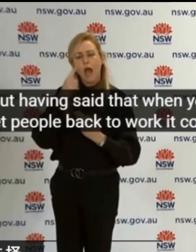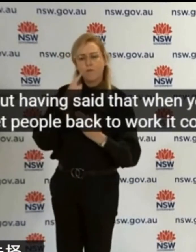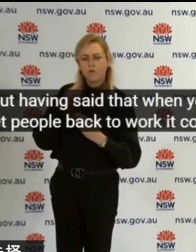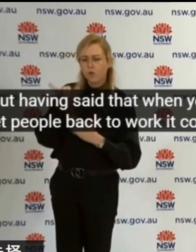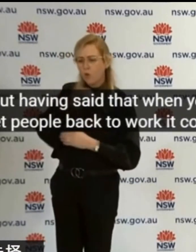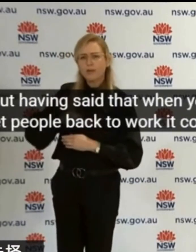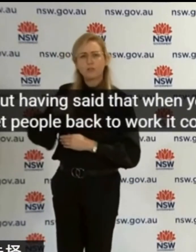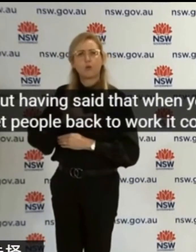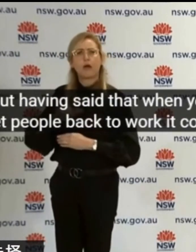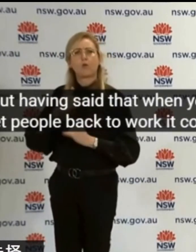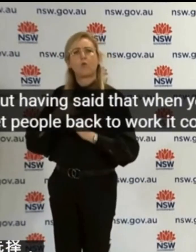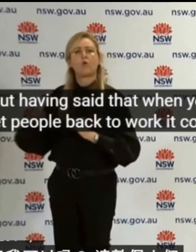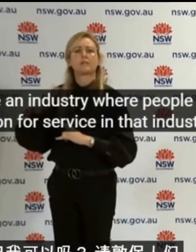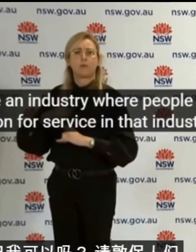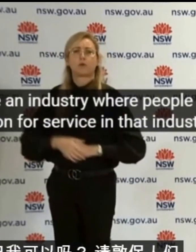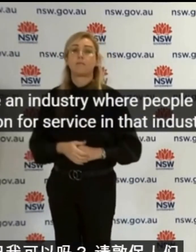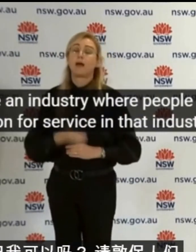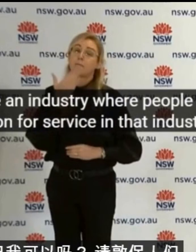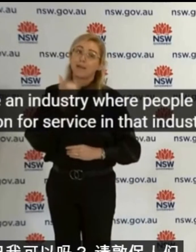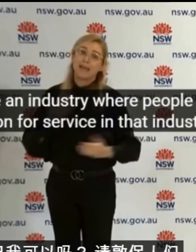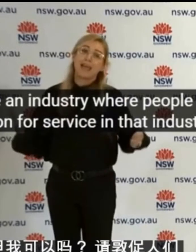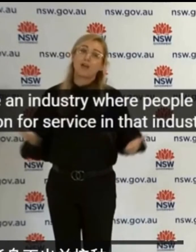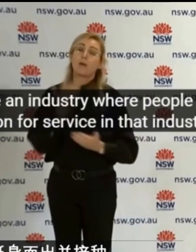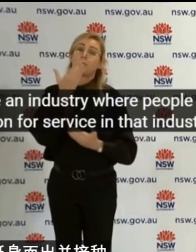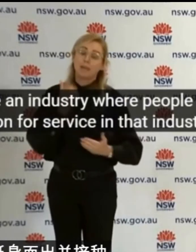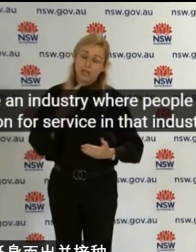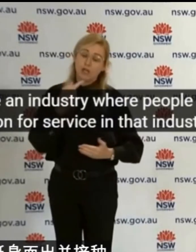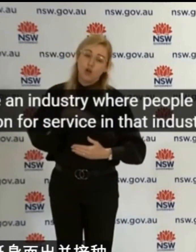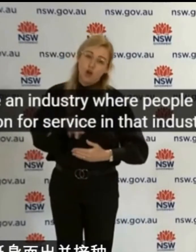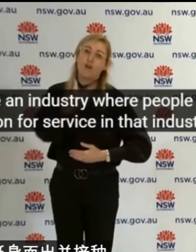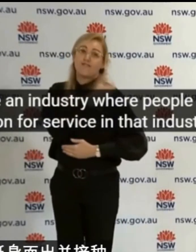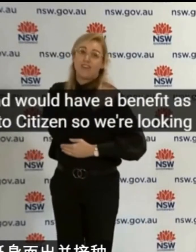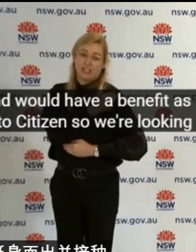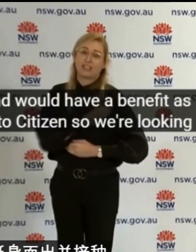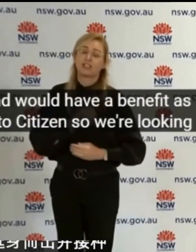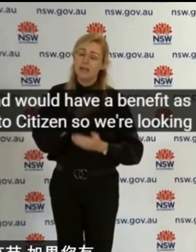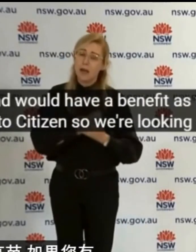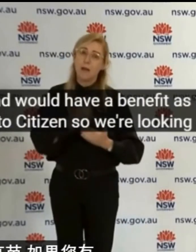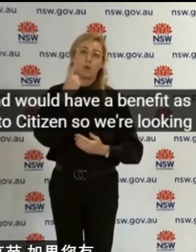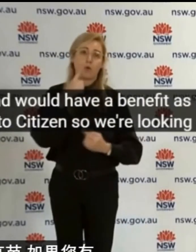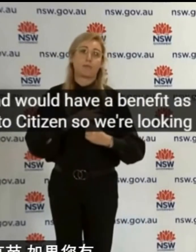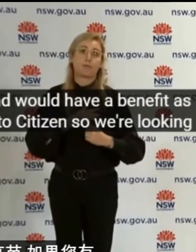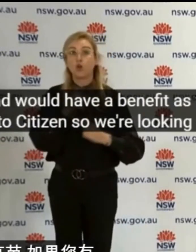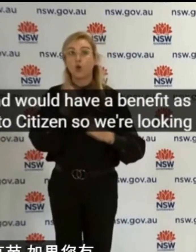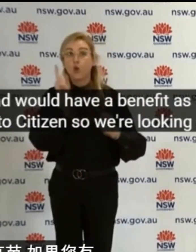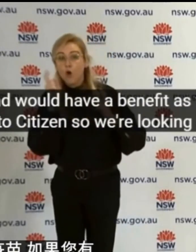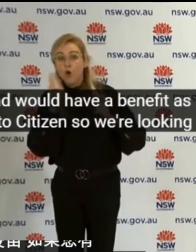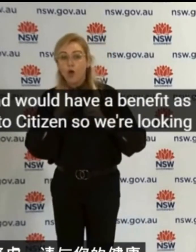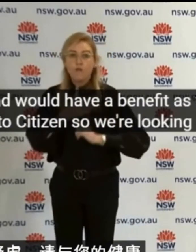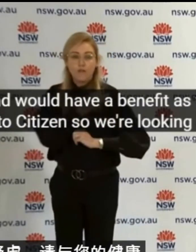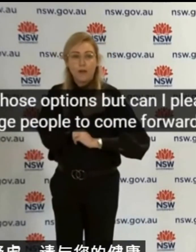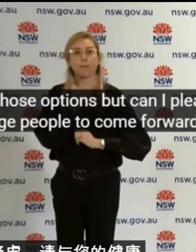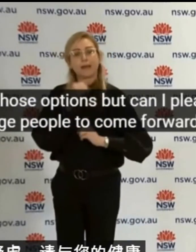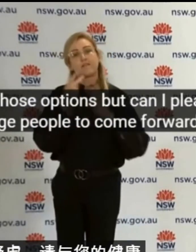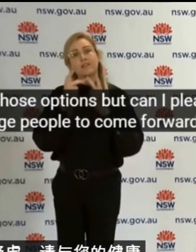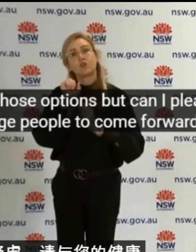But can I please urge people to come forward and get vaccinated? I can't stress that enough. If you have concerns, please speak to your health professional,